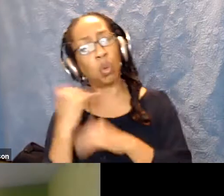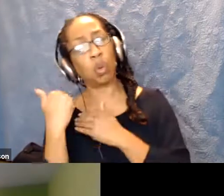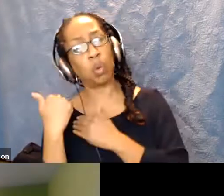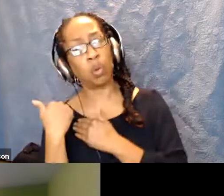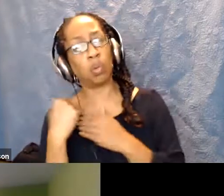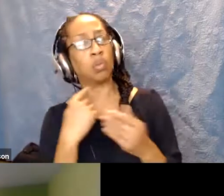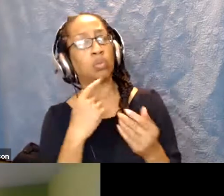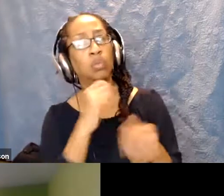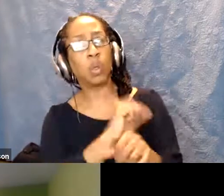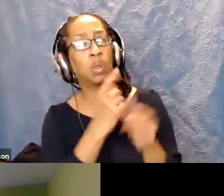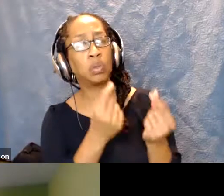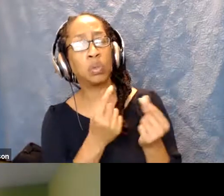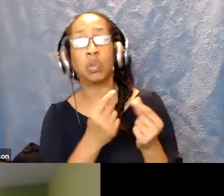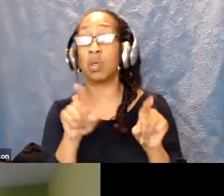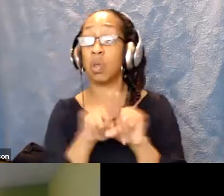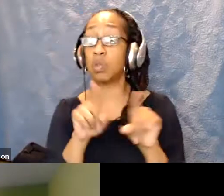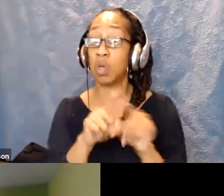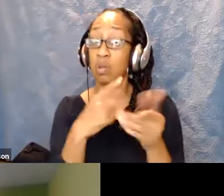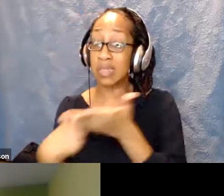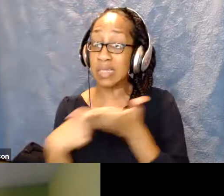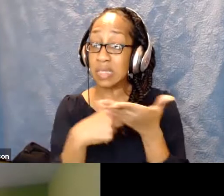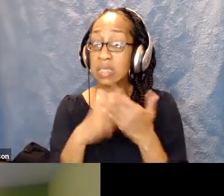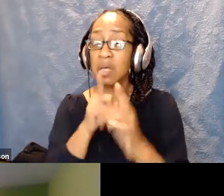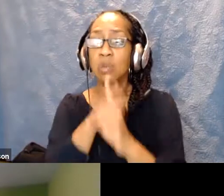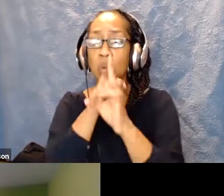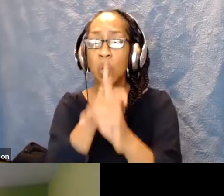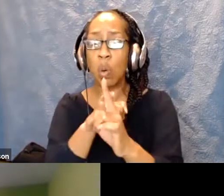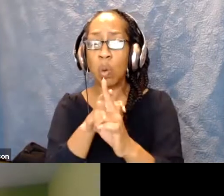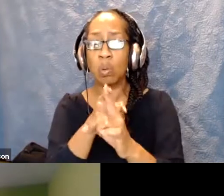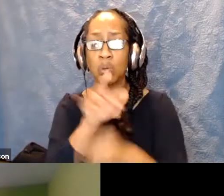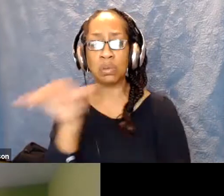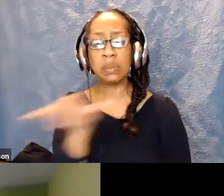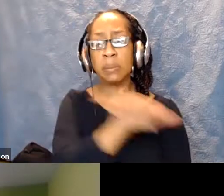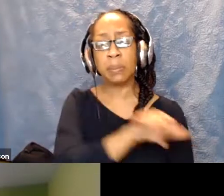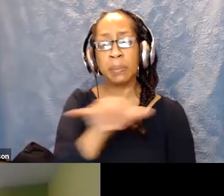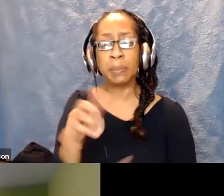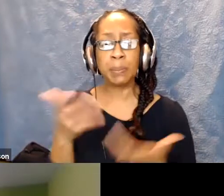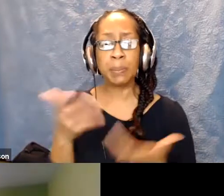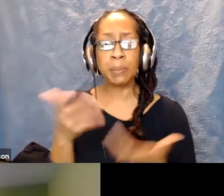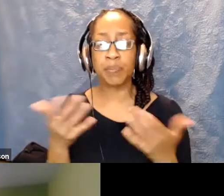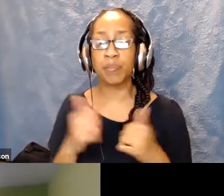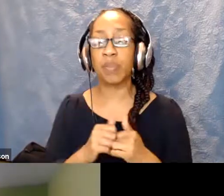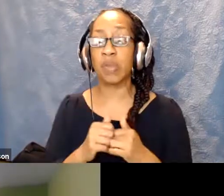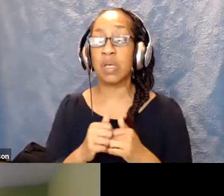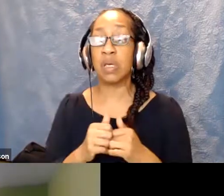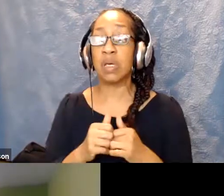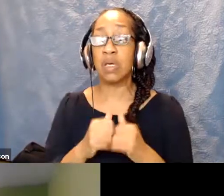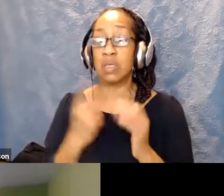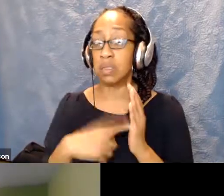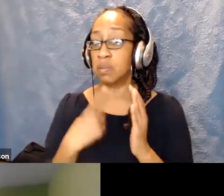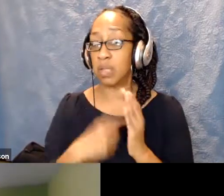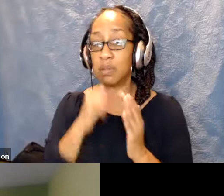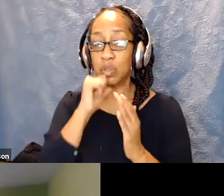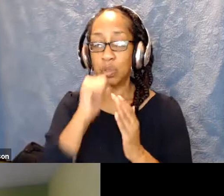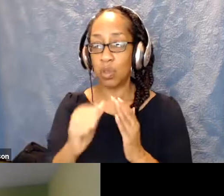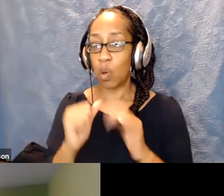goals. Mark Schultz would say, you know, collaboration doesn't occur until there's an actual activity that you are working on